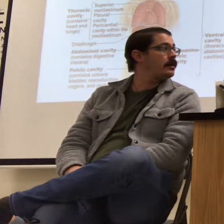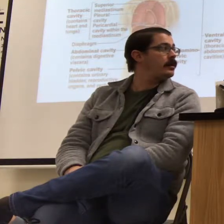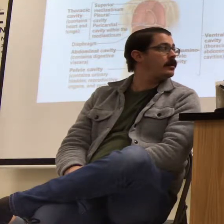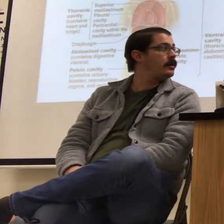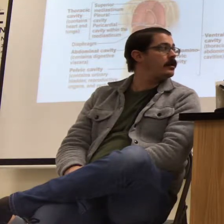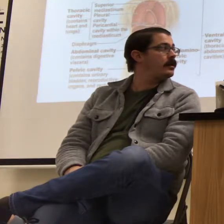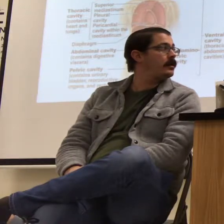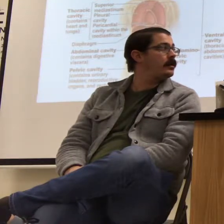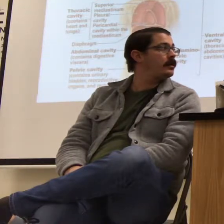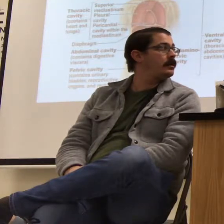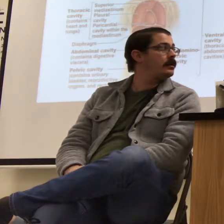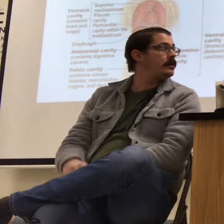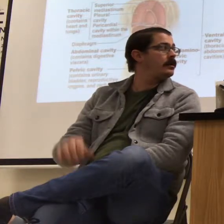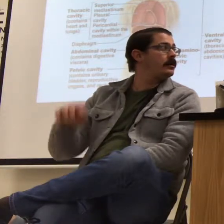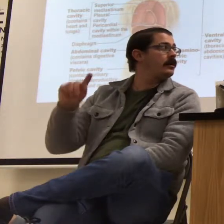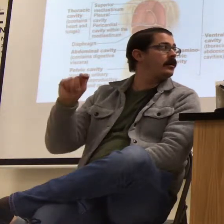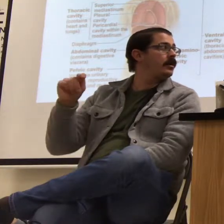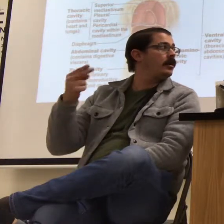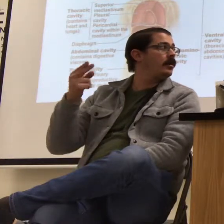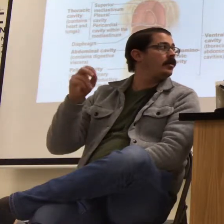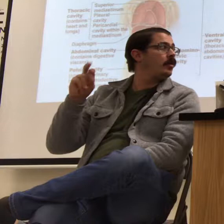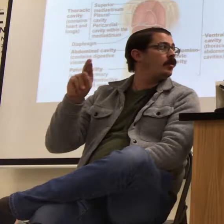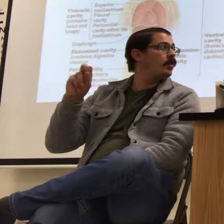Now, thoracic is spelled